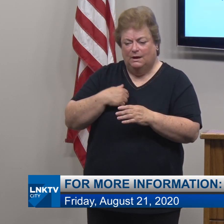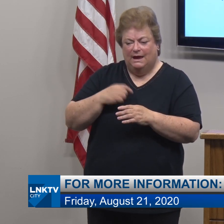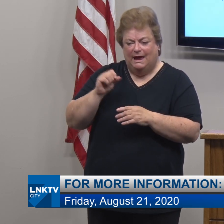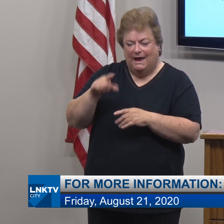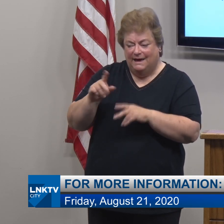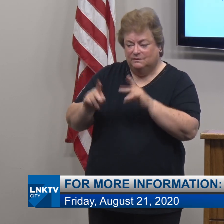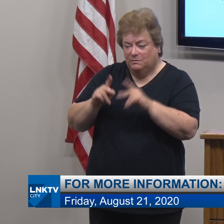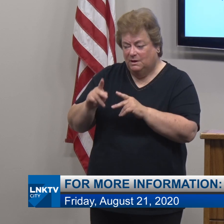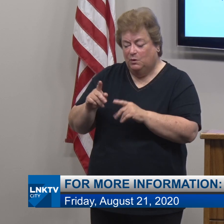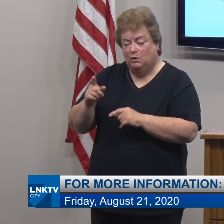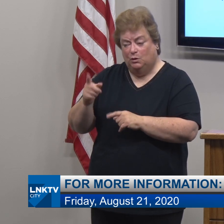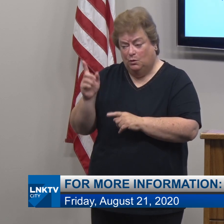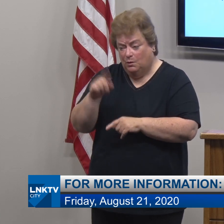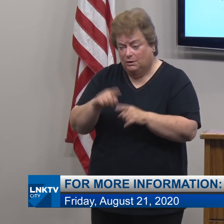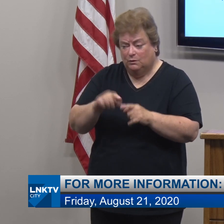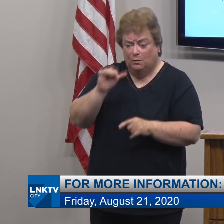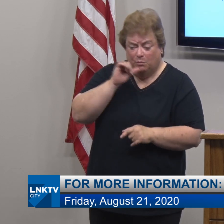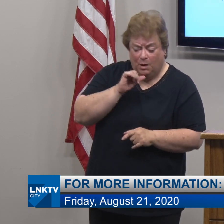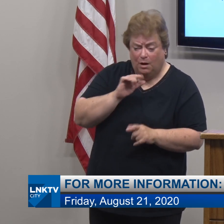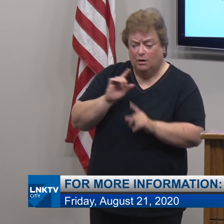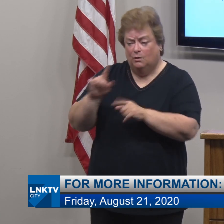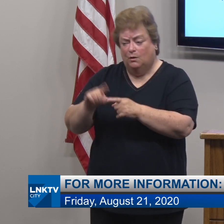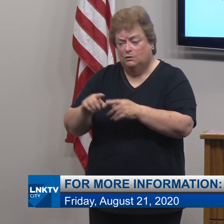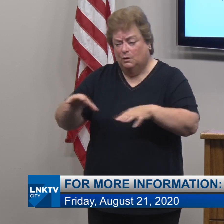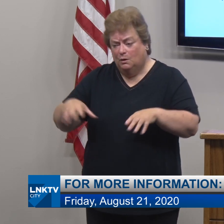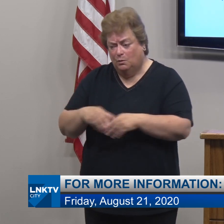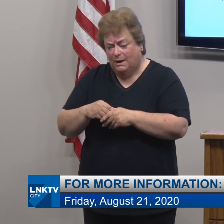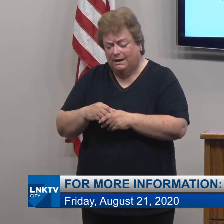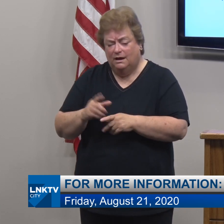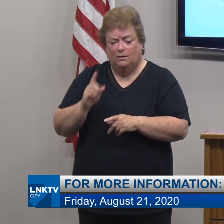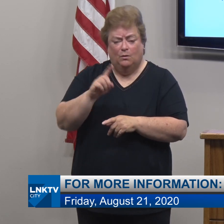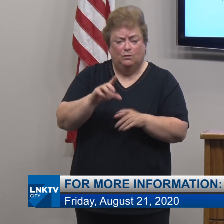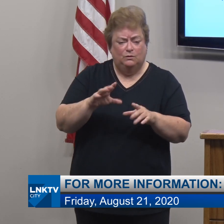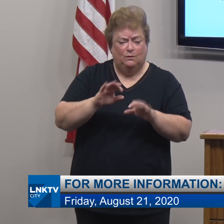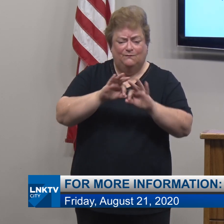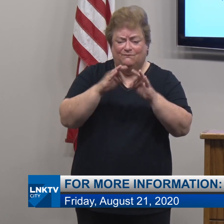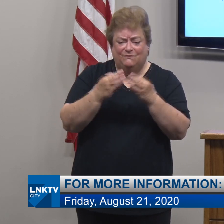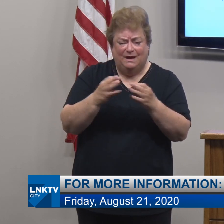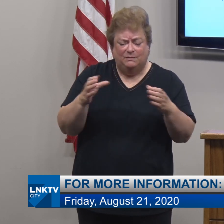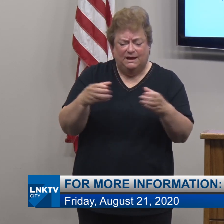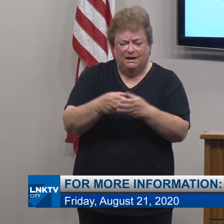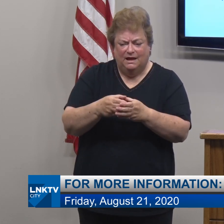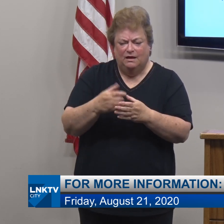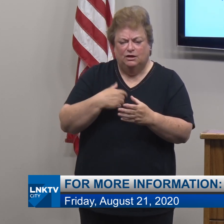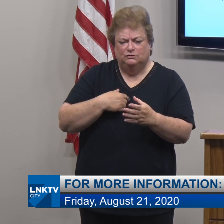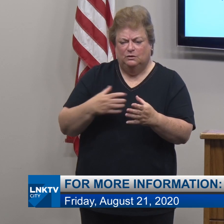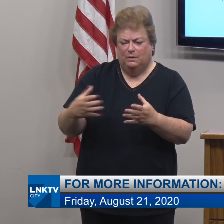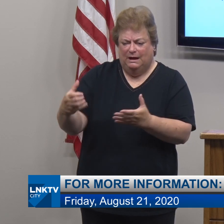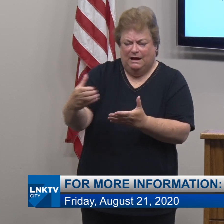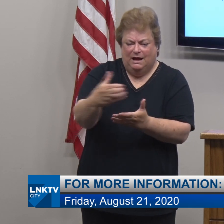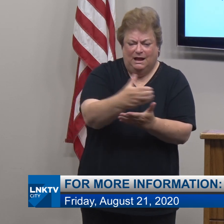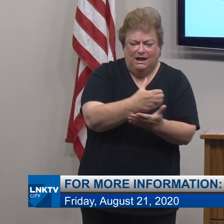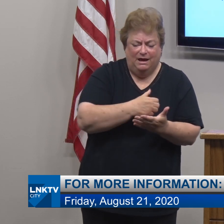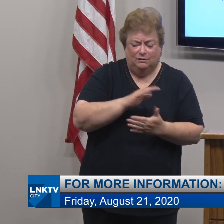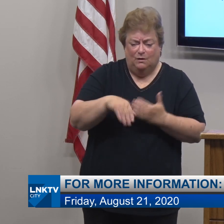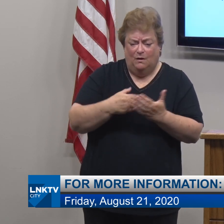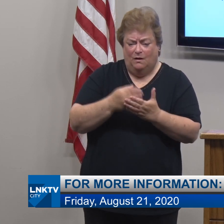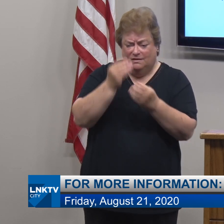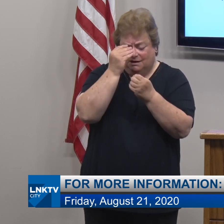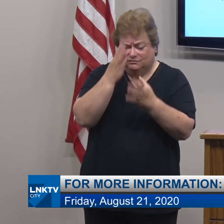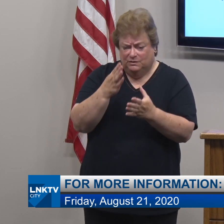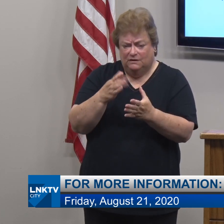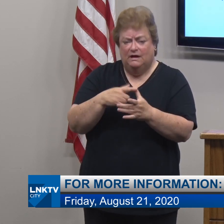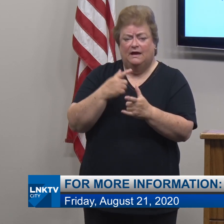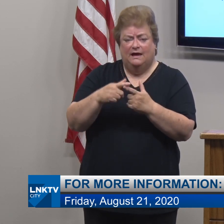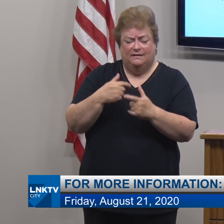you at a bar? Were you at a wedding? Were you at a family gathering? So we're collecting all that information, and that's what we